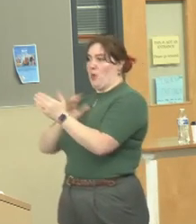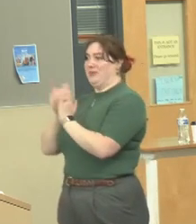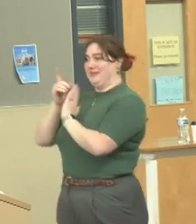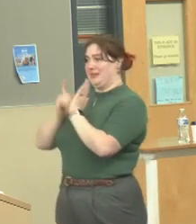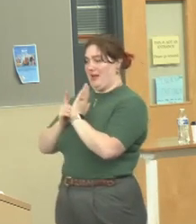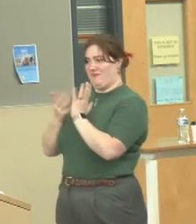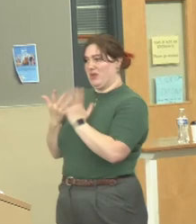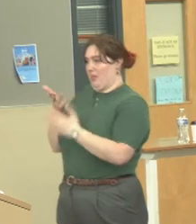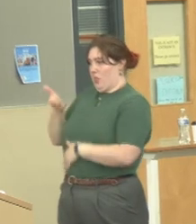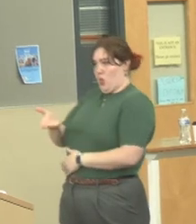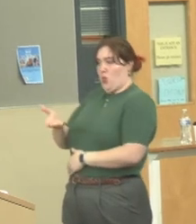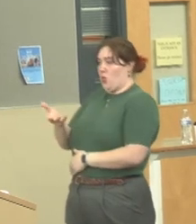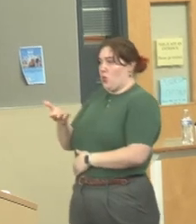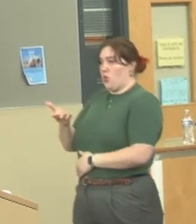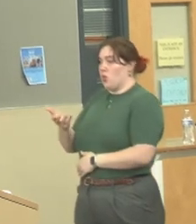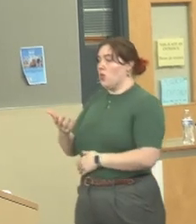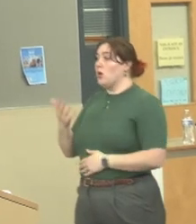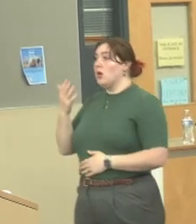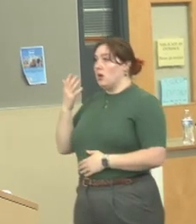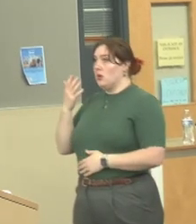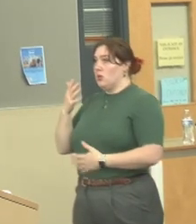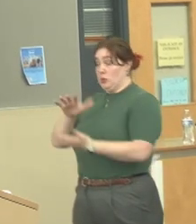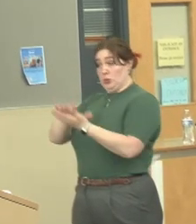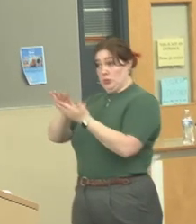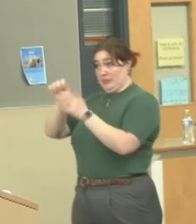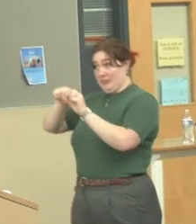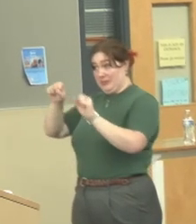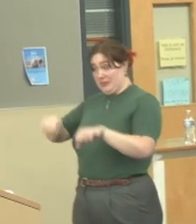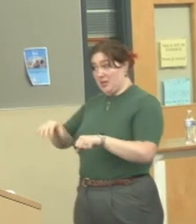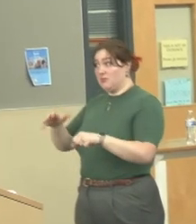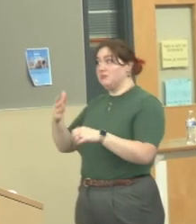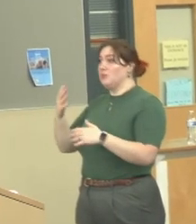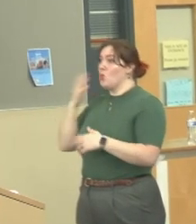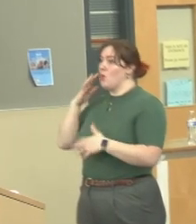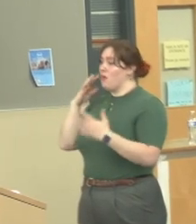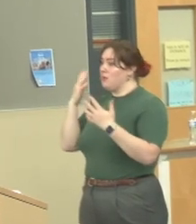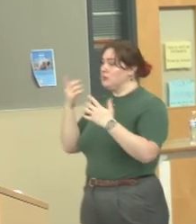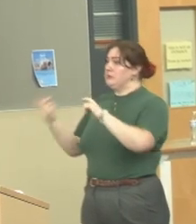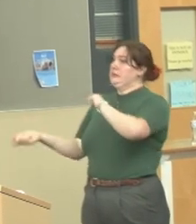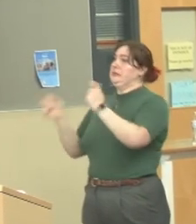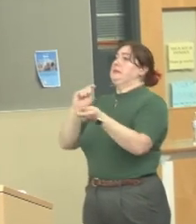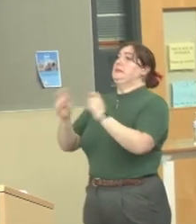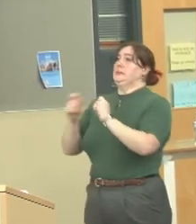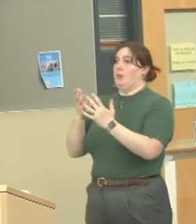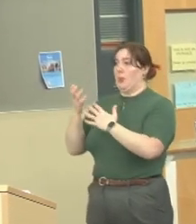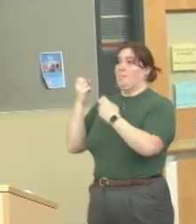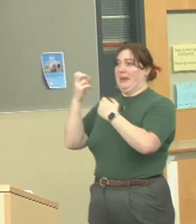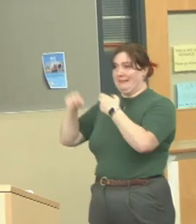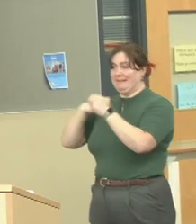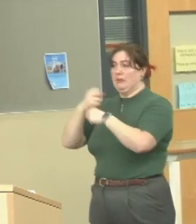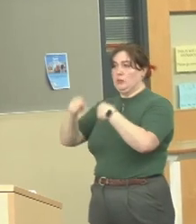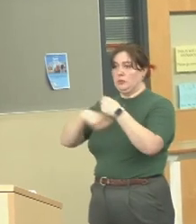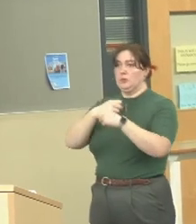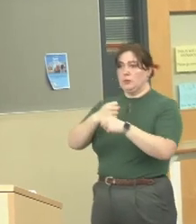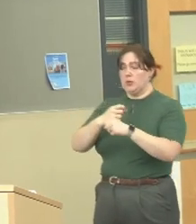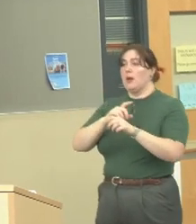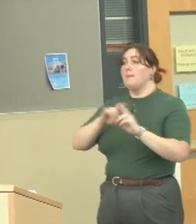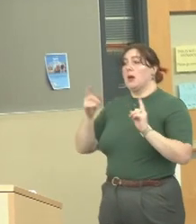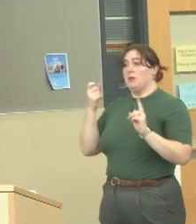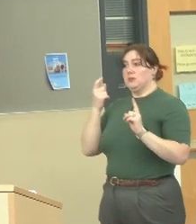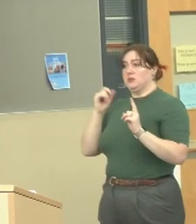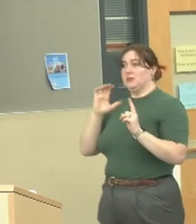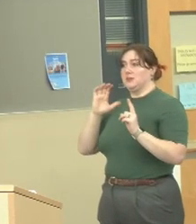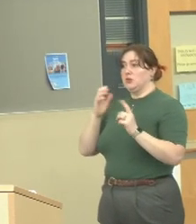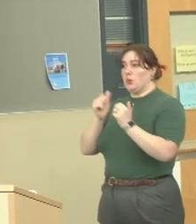know that we have a school system that has evolved through the years and not always with a singular purpose and a singular vision, as Dr. Jones